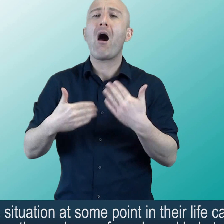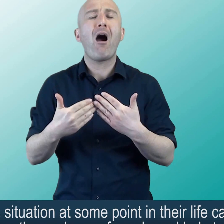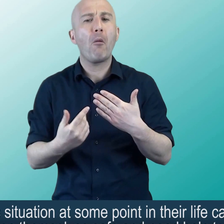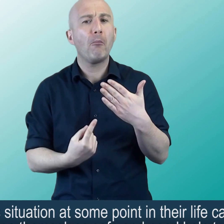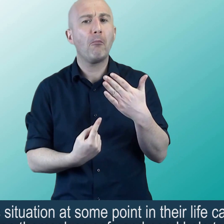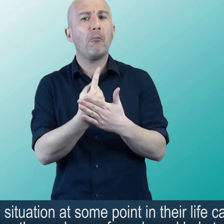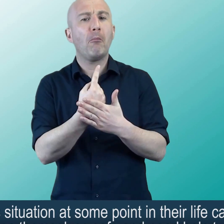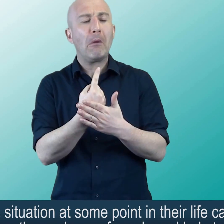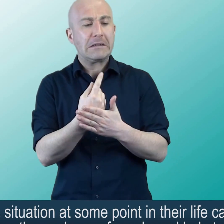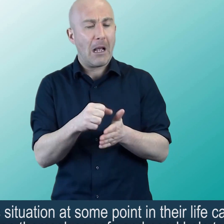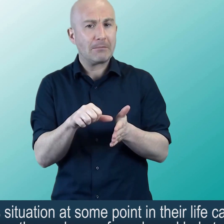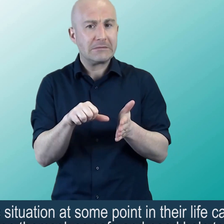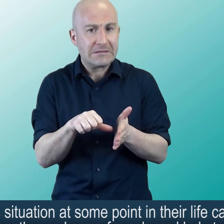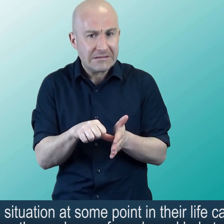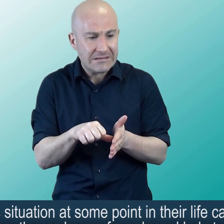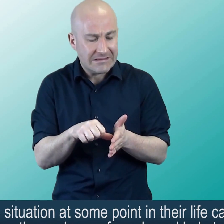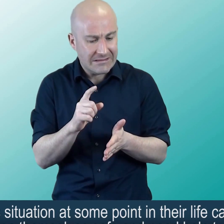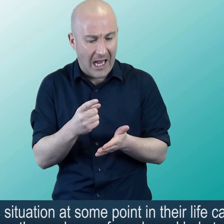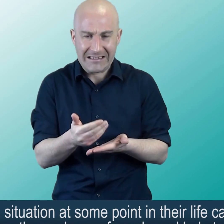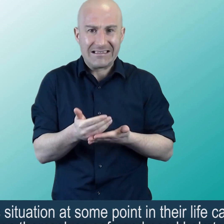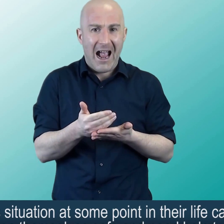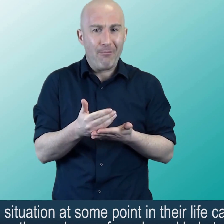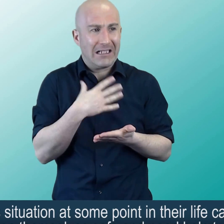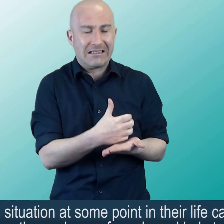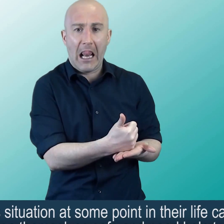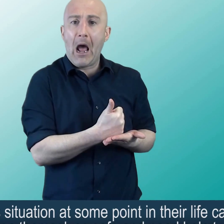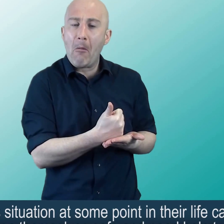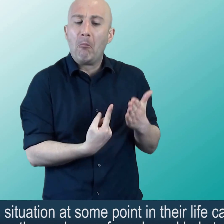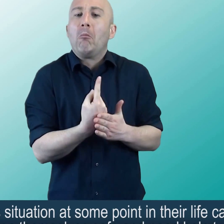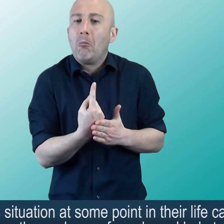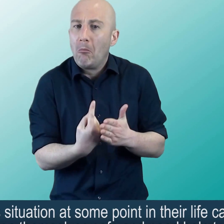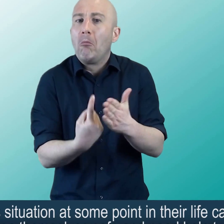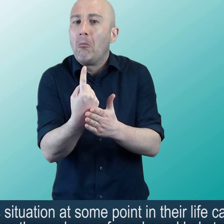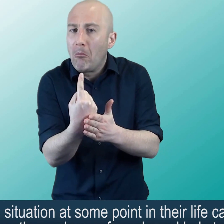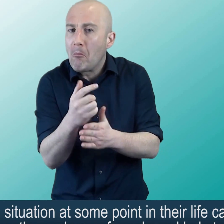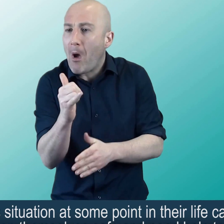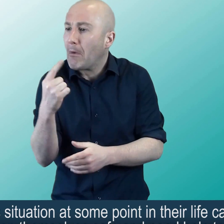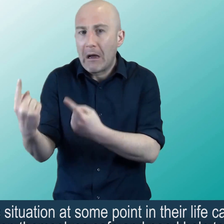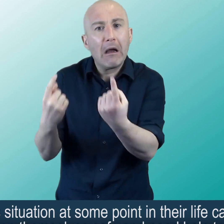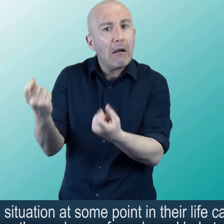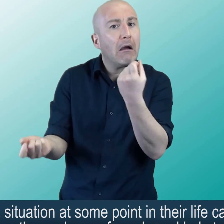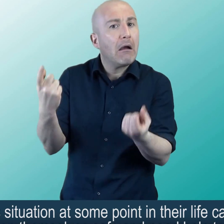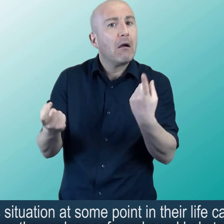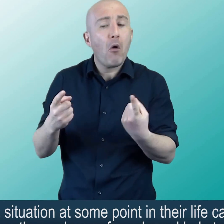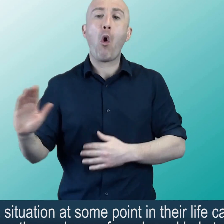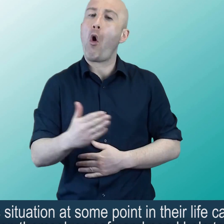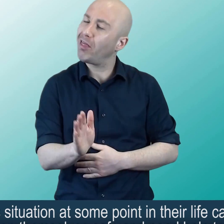Some people in this situation at some point in their life can find it more difficult to keep themselves safe and need help to do so.